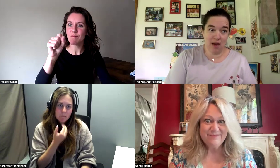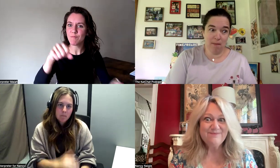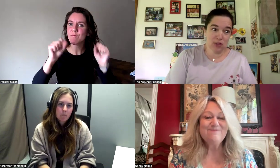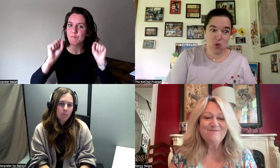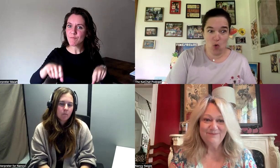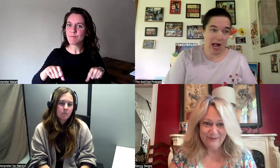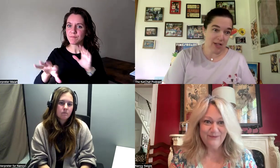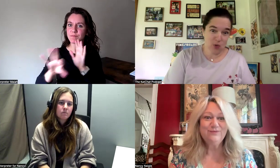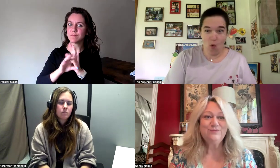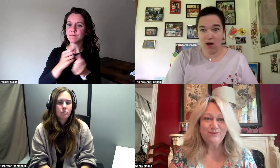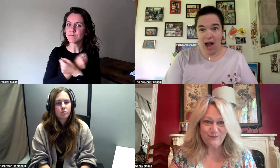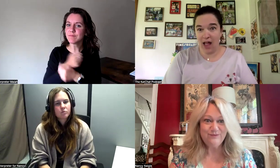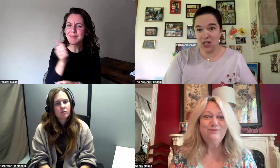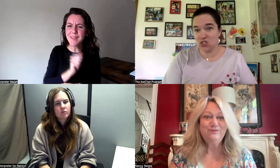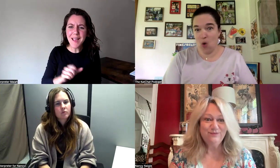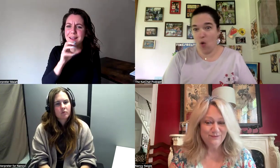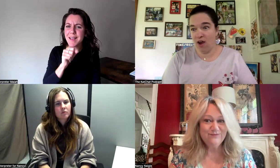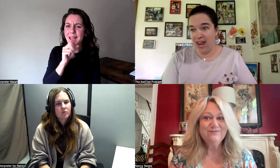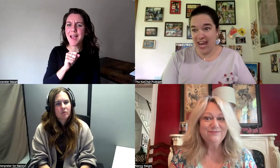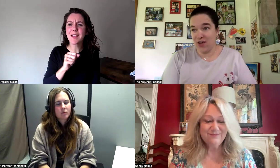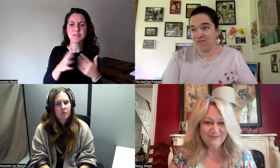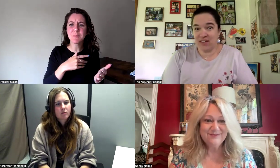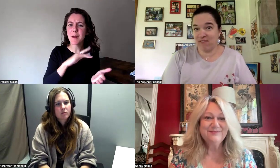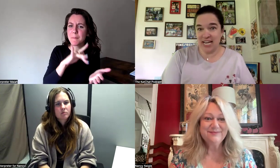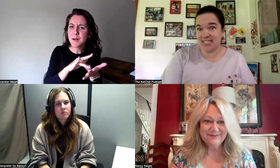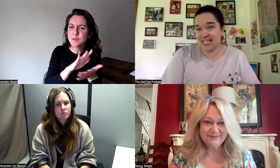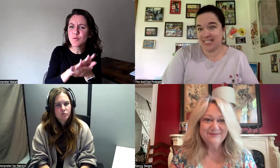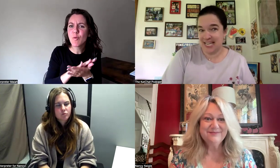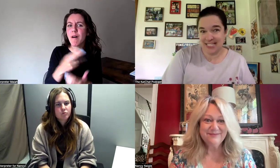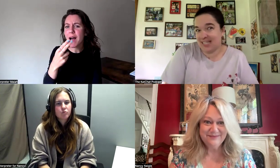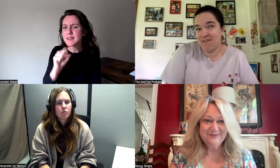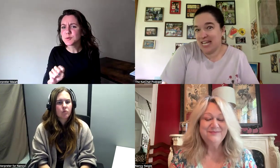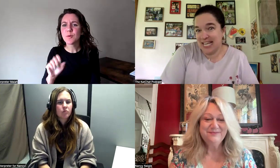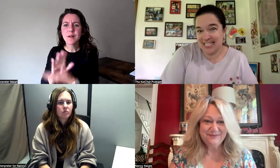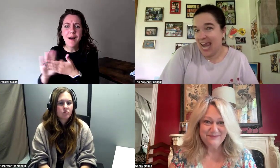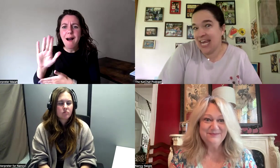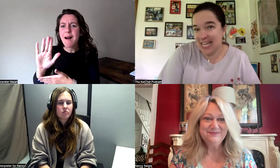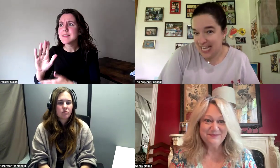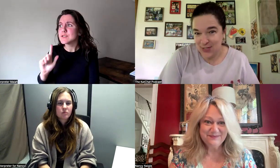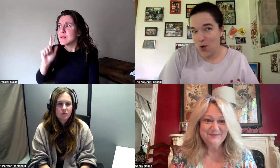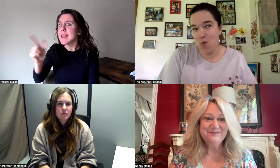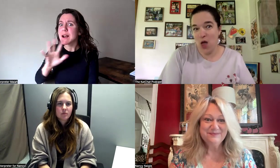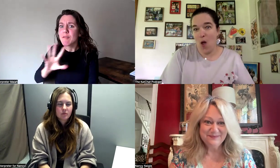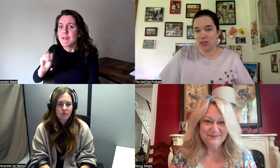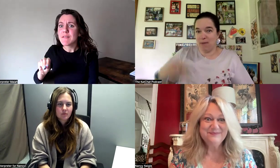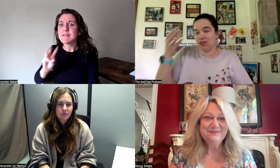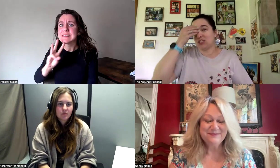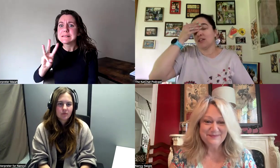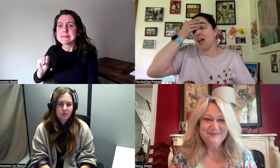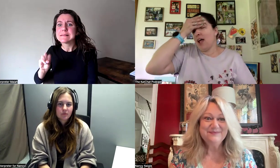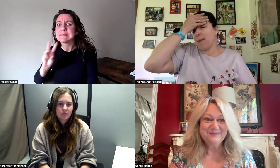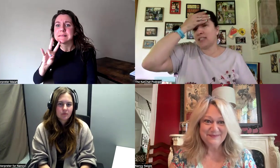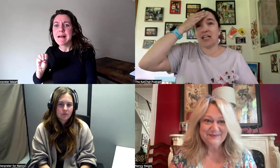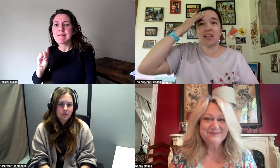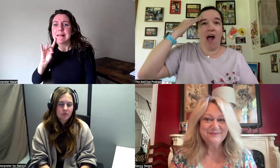it's in middle school, high school, college, or in the 50s, 60s, 70s, 80s. Who knows? I mean,